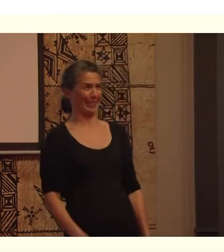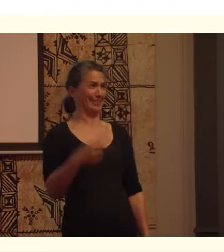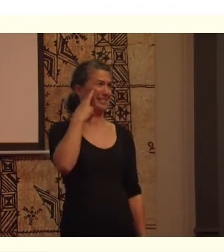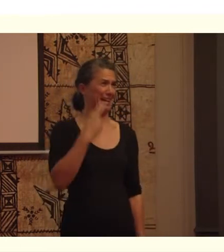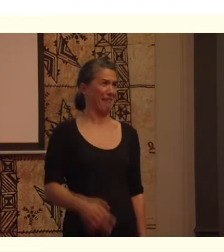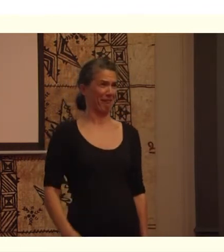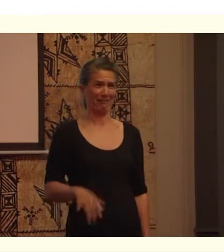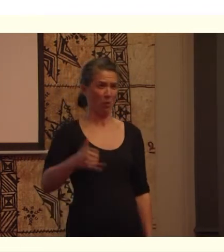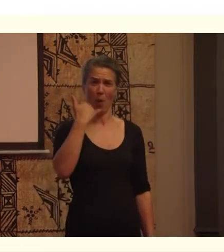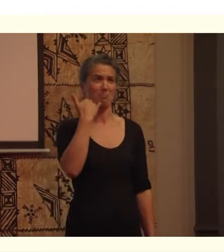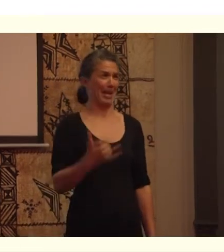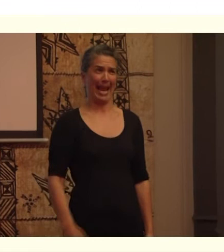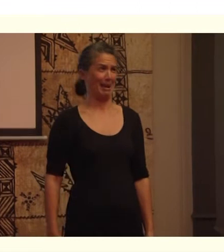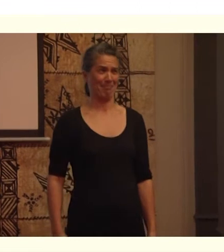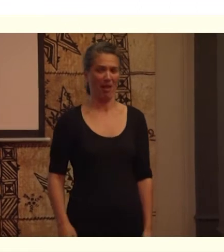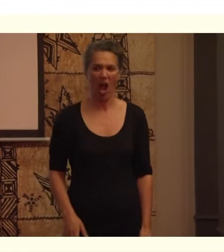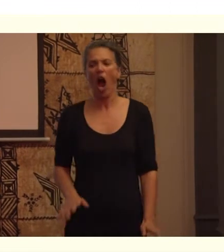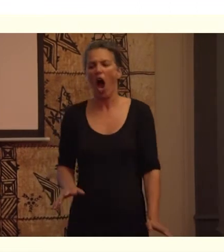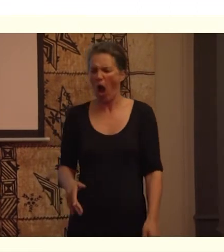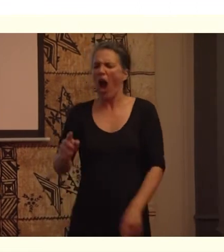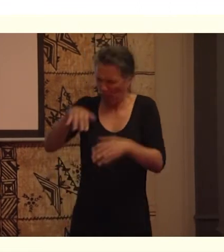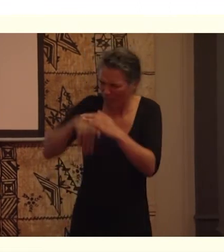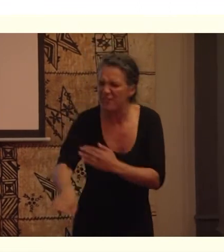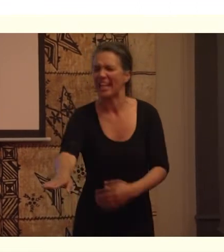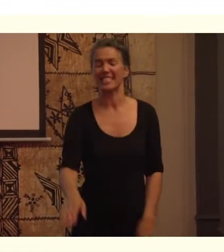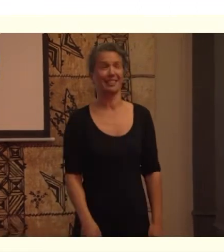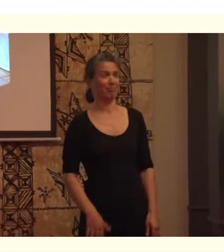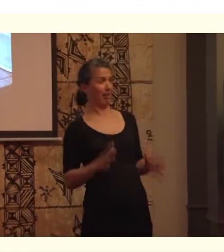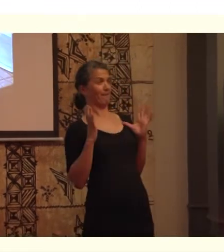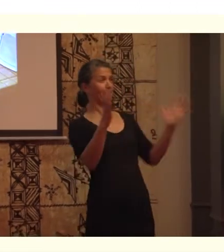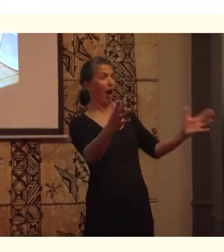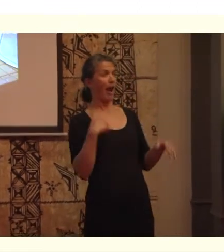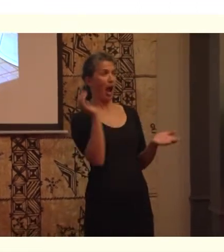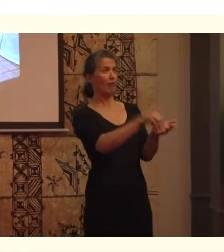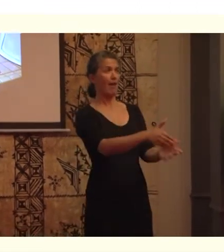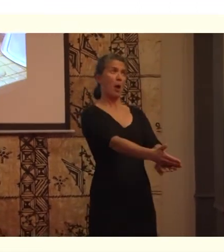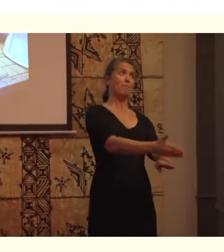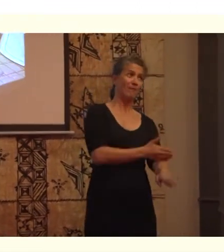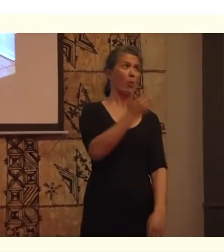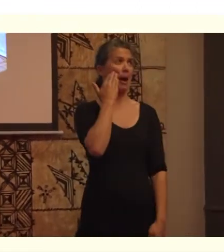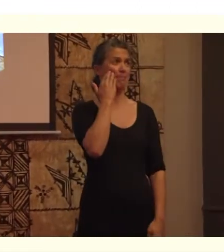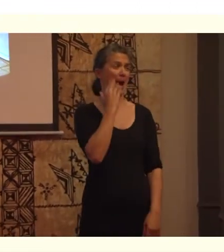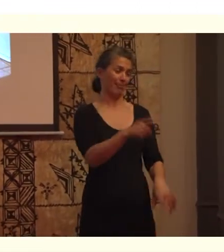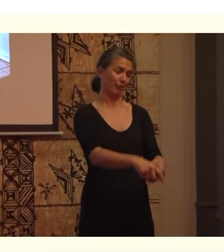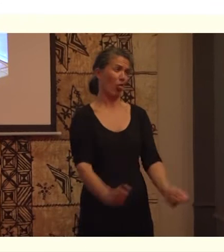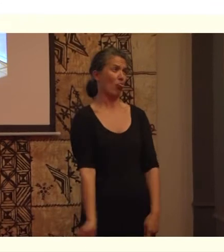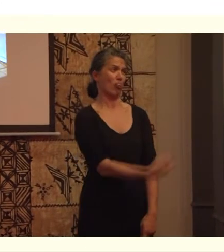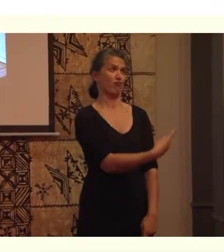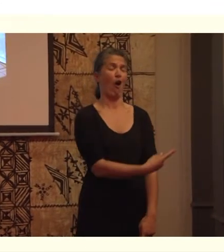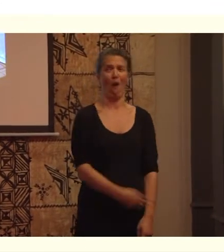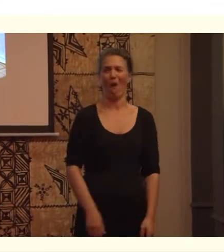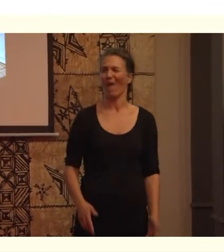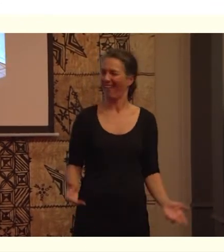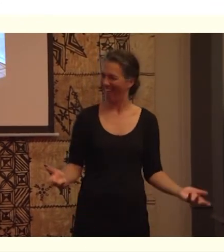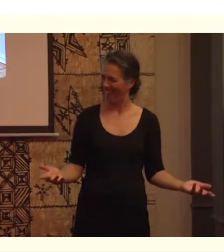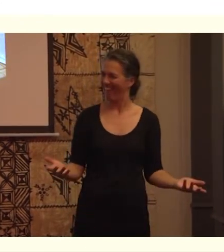They're not going to answer. And then I'm like, oh, I mean, I'll fax them. I said, sweet as, I'll get home before anyway, I'll just be able to throw it out. All right, the next